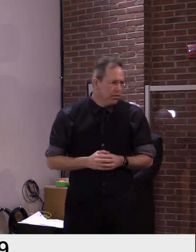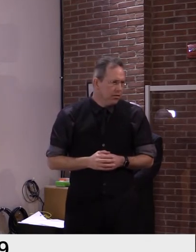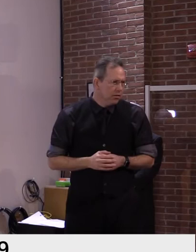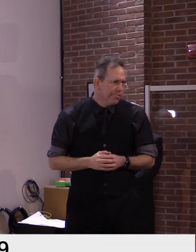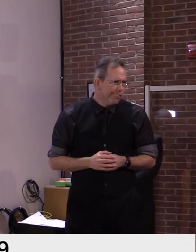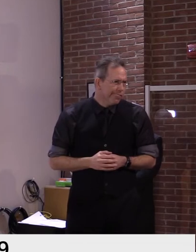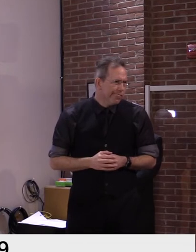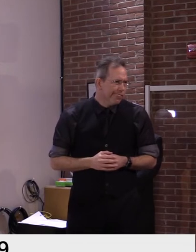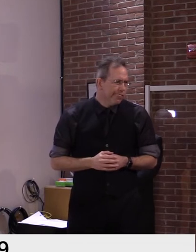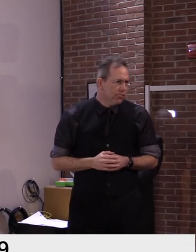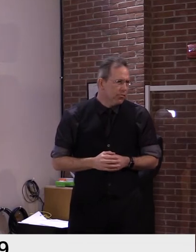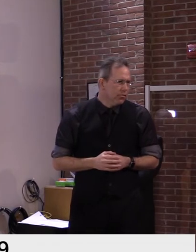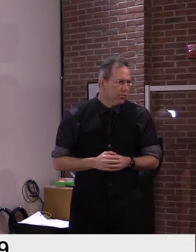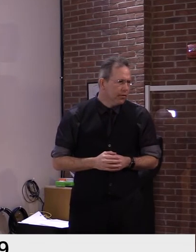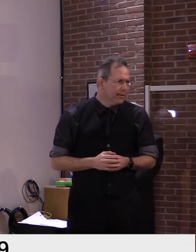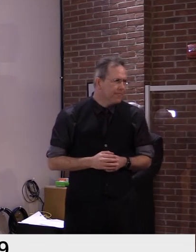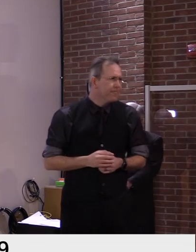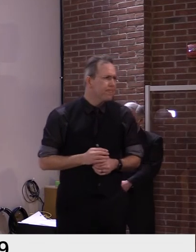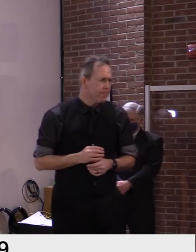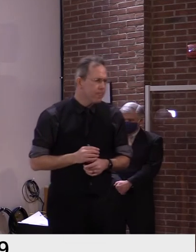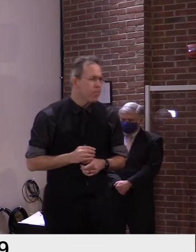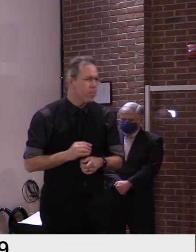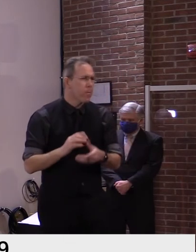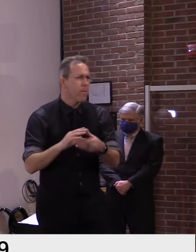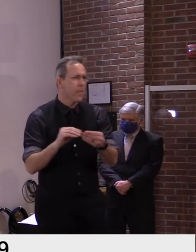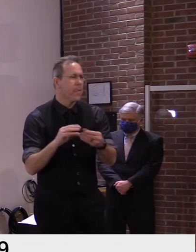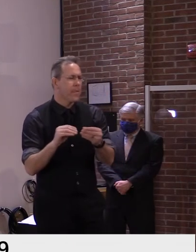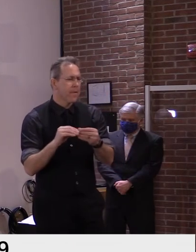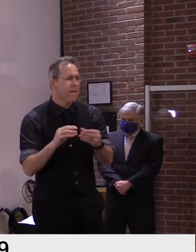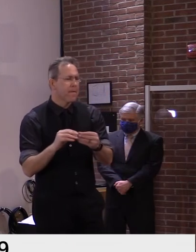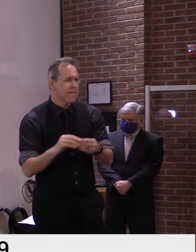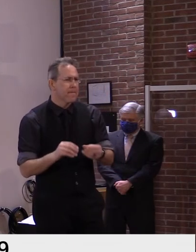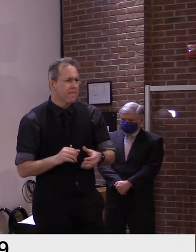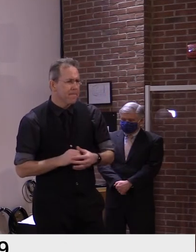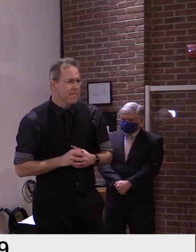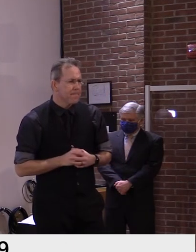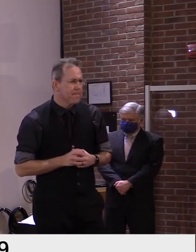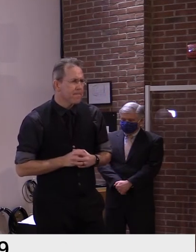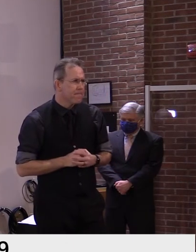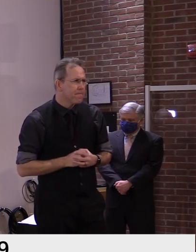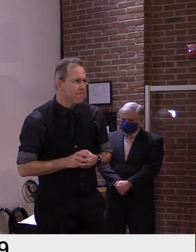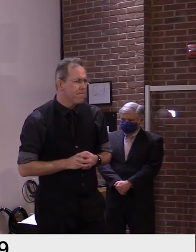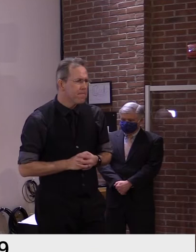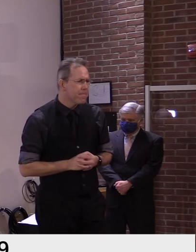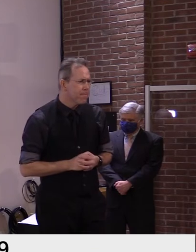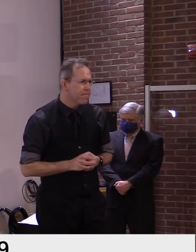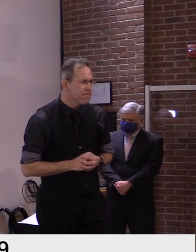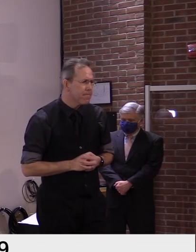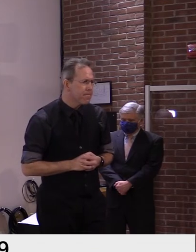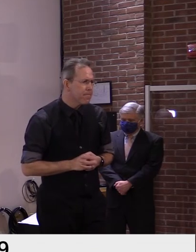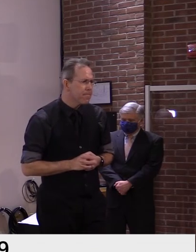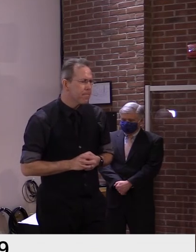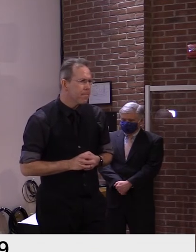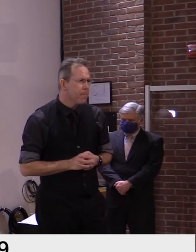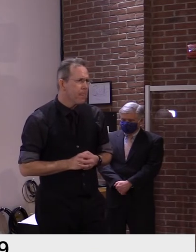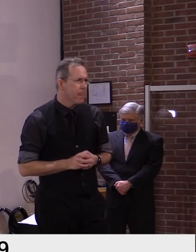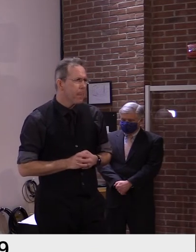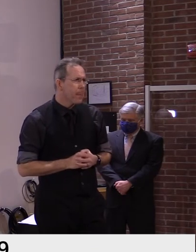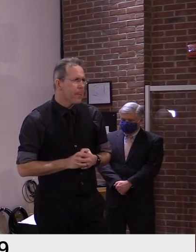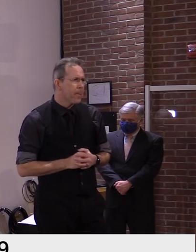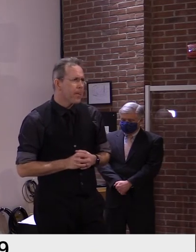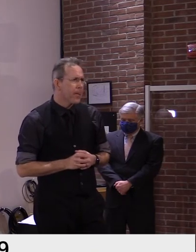that. So my first quick question is, I recall a figure of